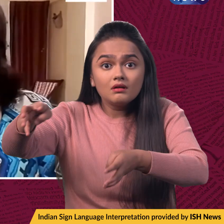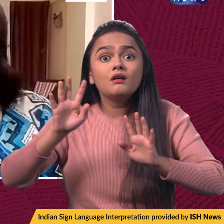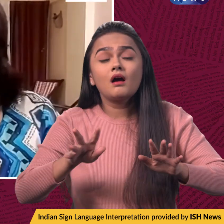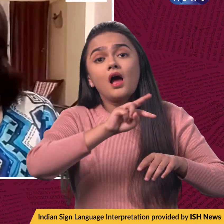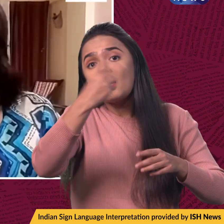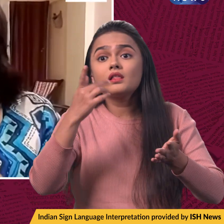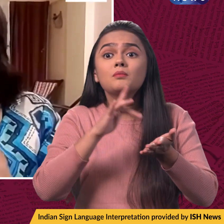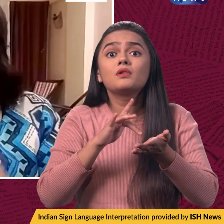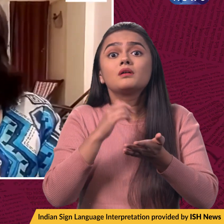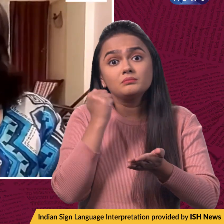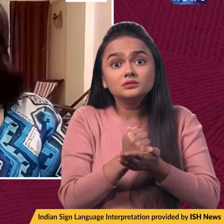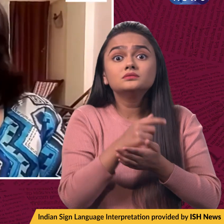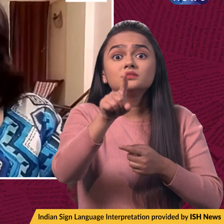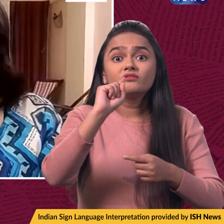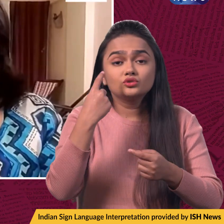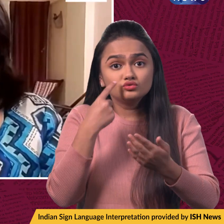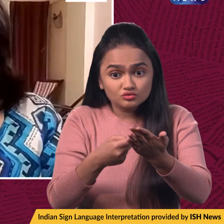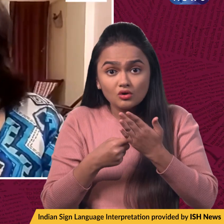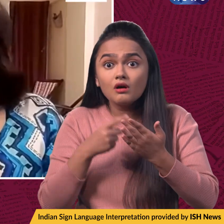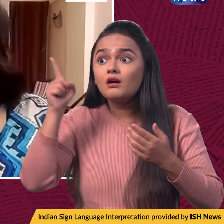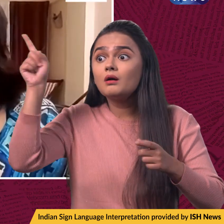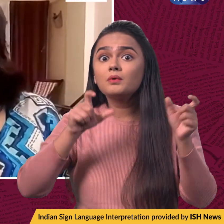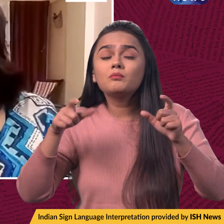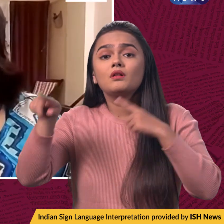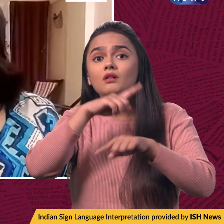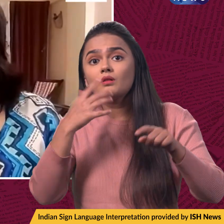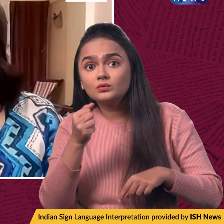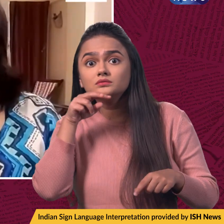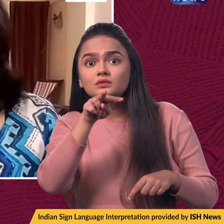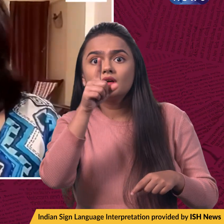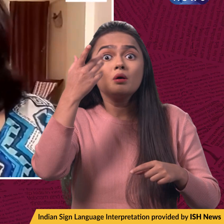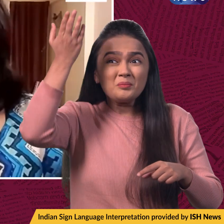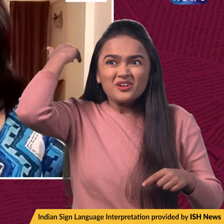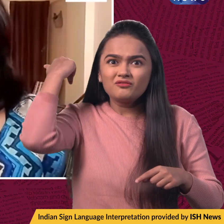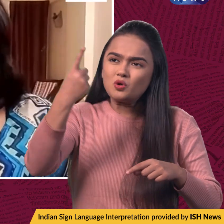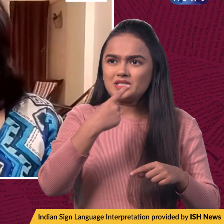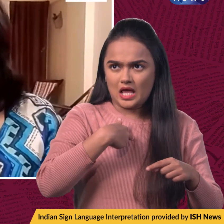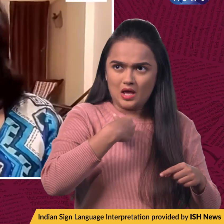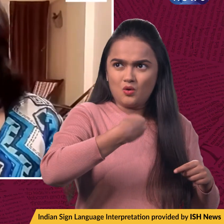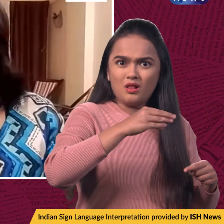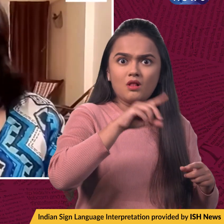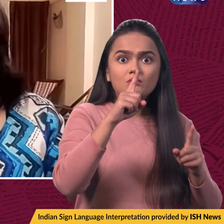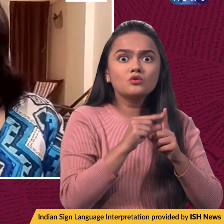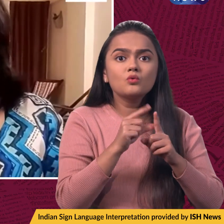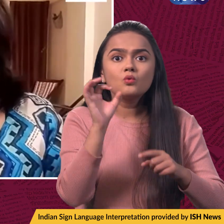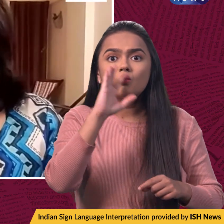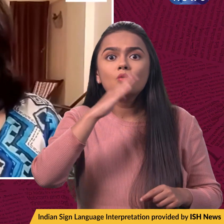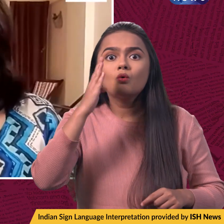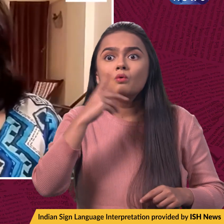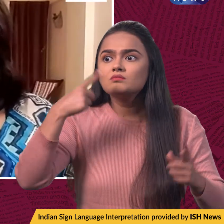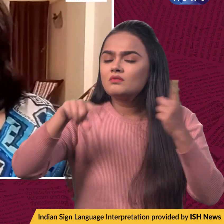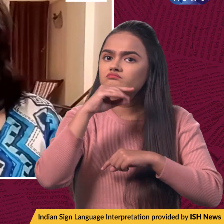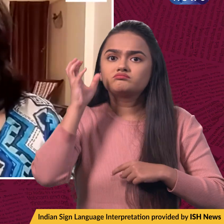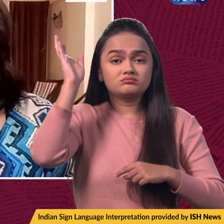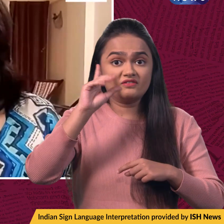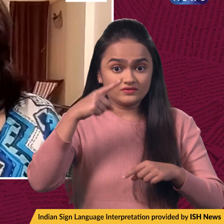compensatory afforestation, that plan must be made public because they say in the past that has not happened and that has been a